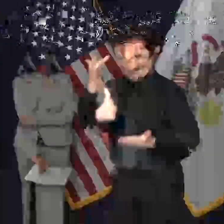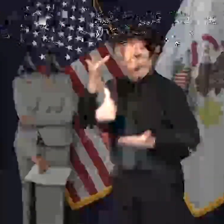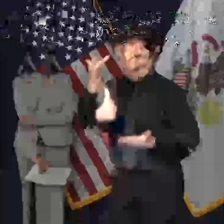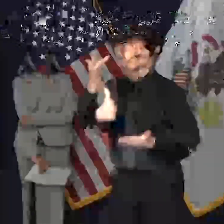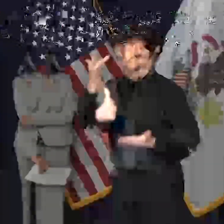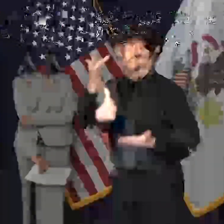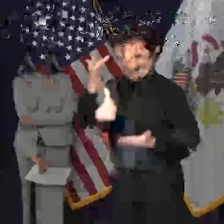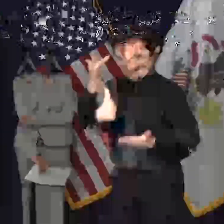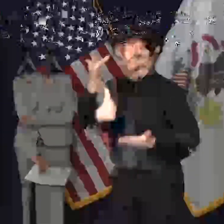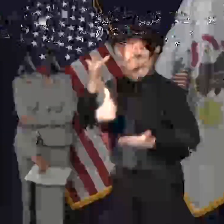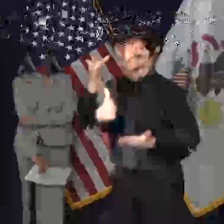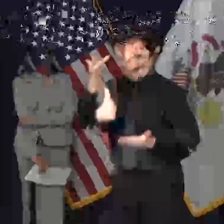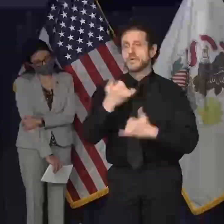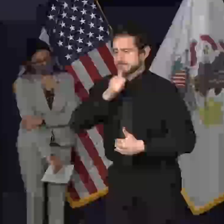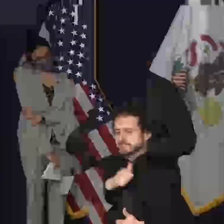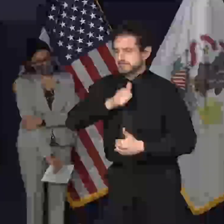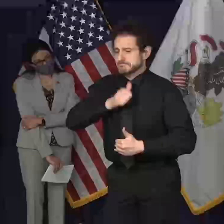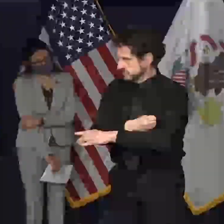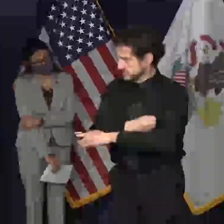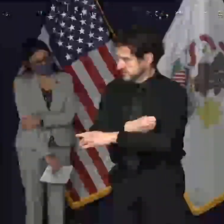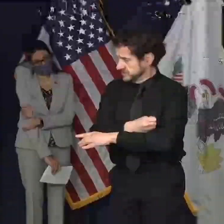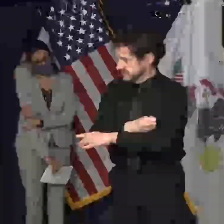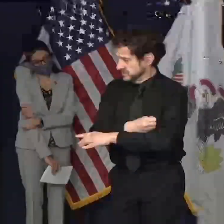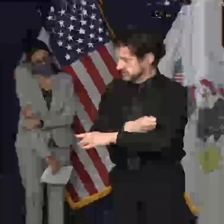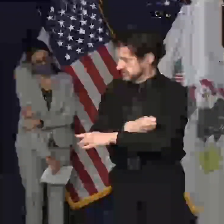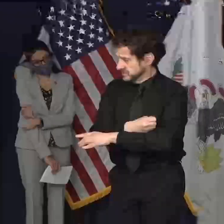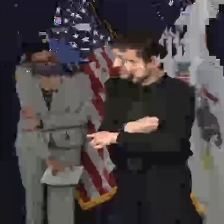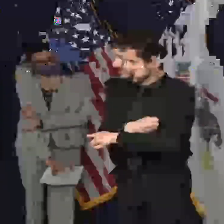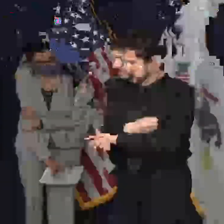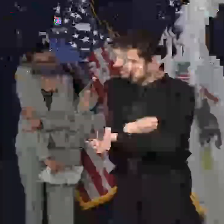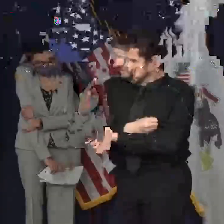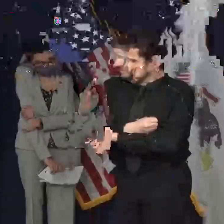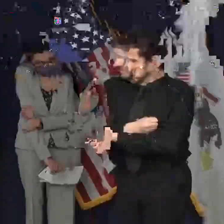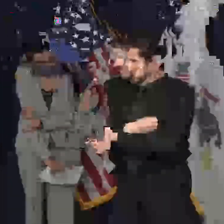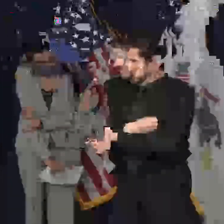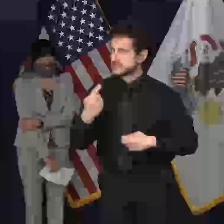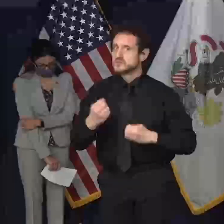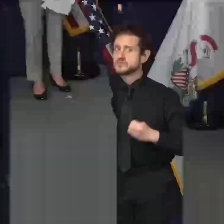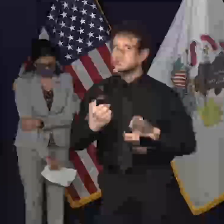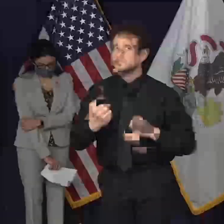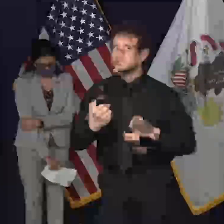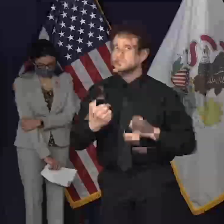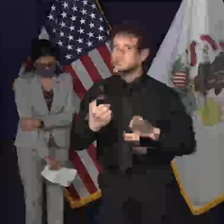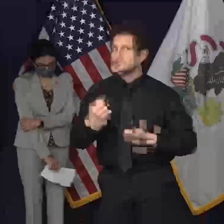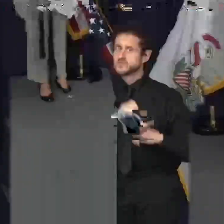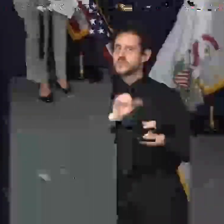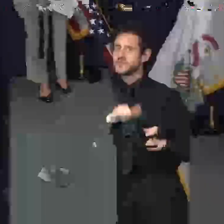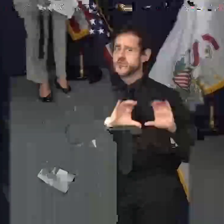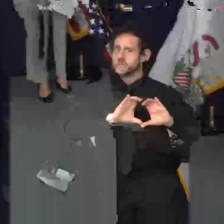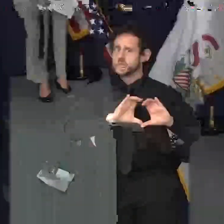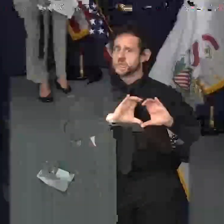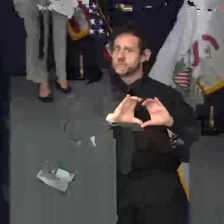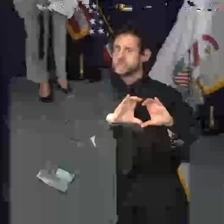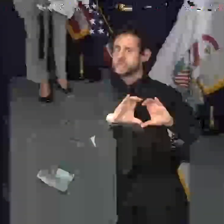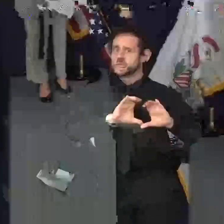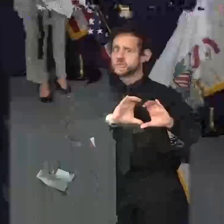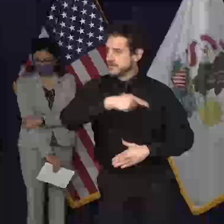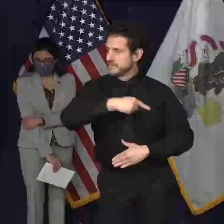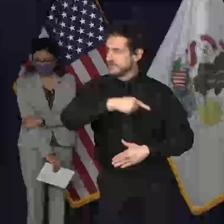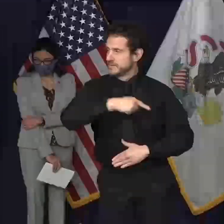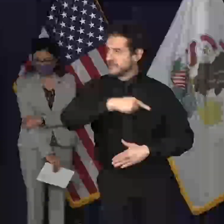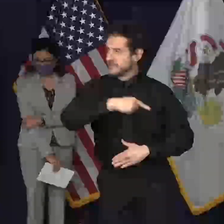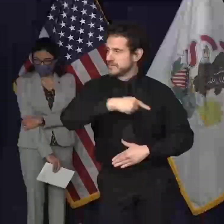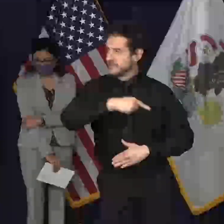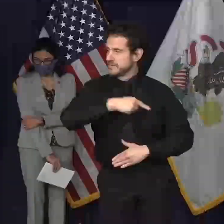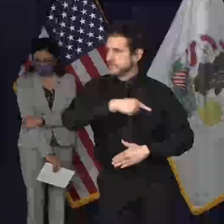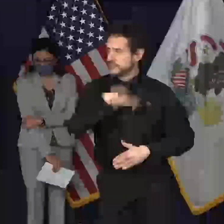there are a lot of people that form that group that are in a higher risk category. Thank you. Hannah at the Daily Line.